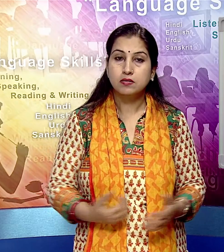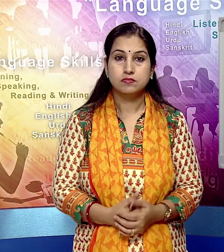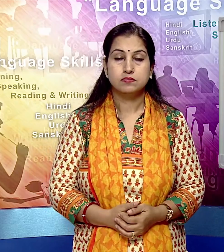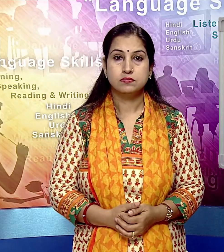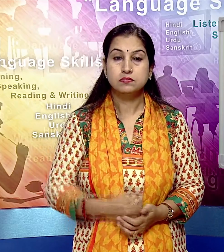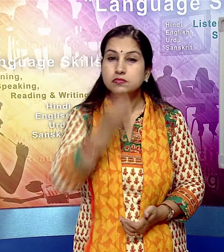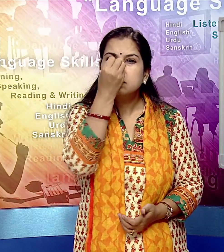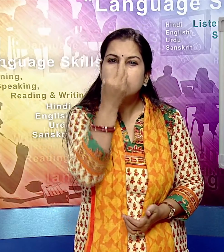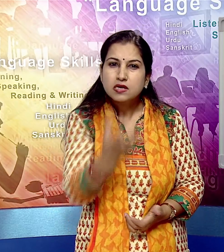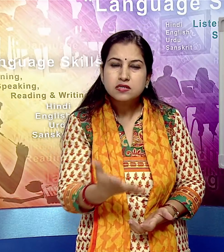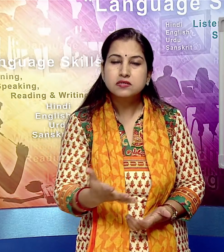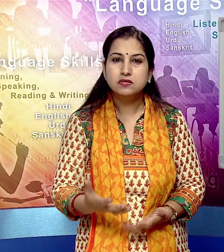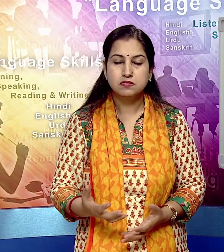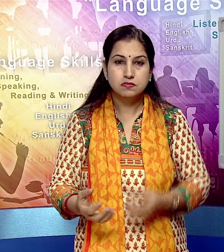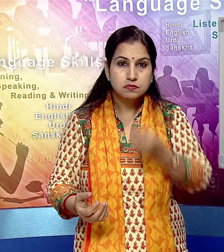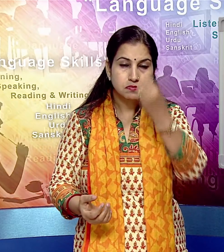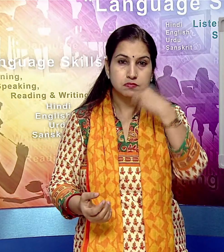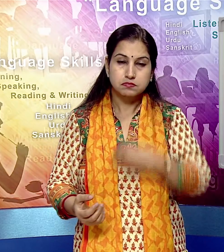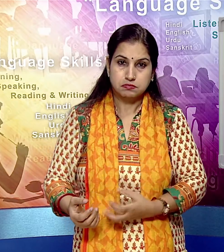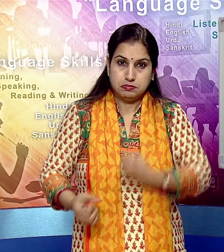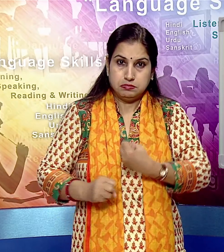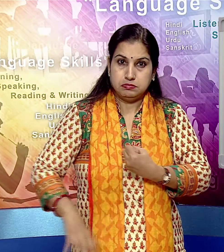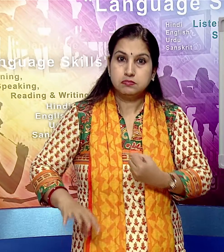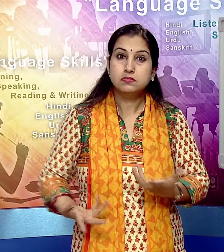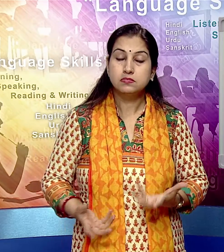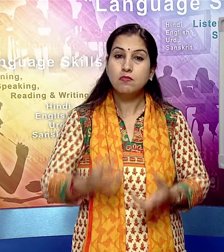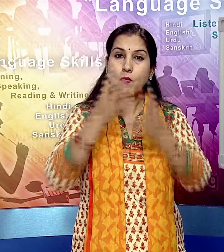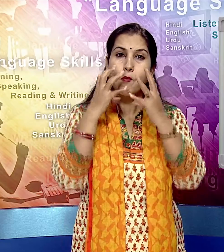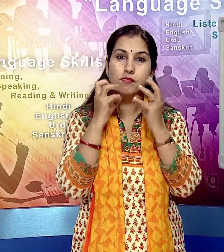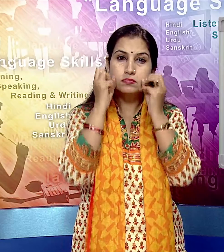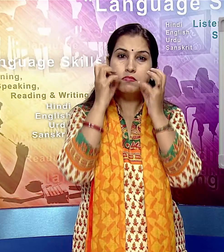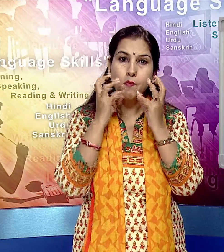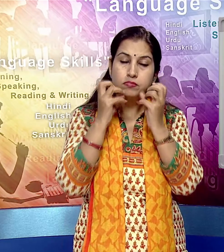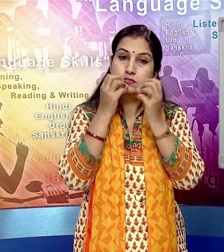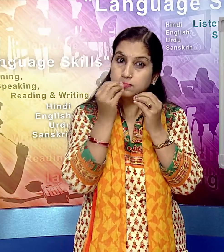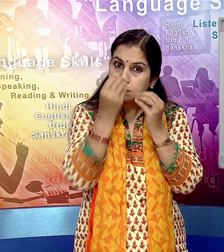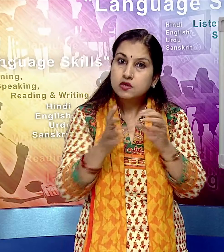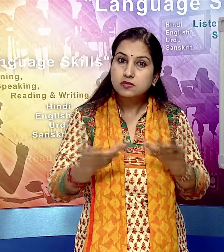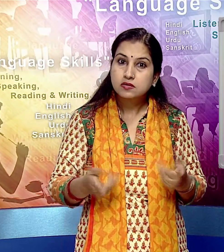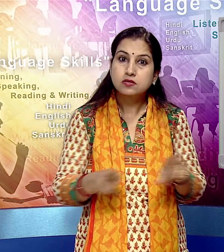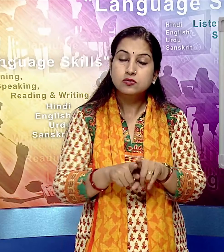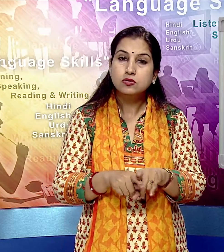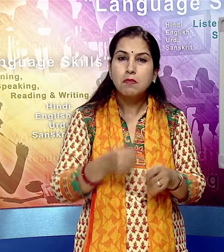easy to digest, easy to chew, useful for most